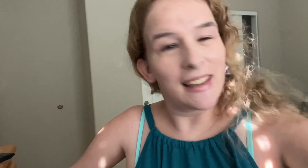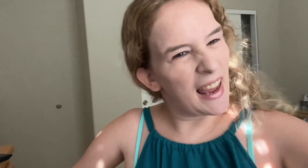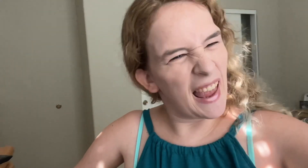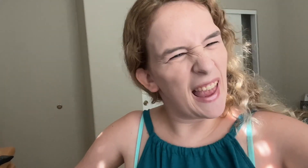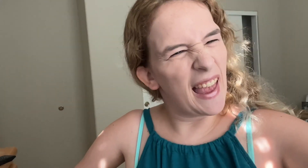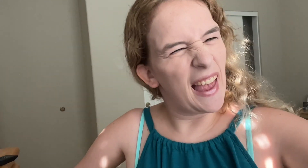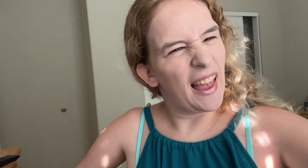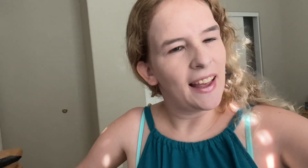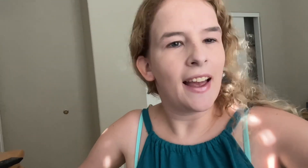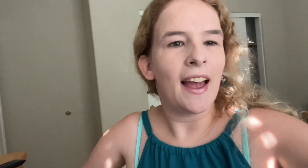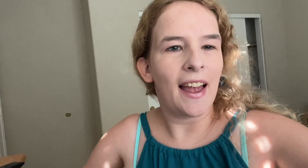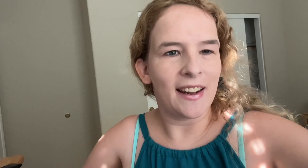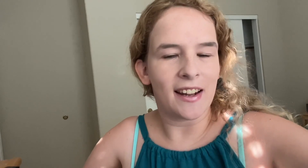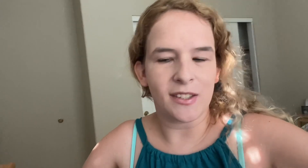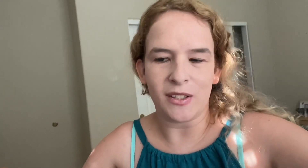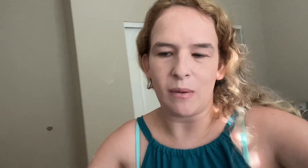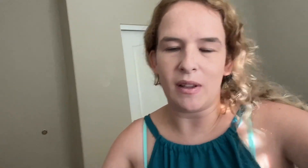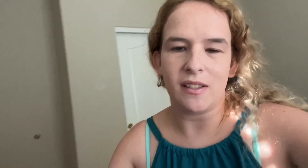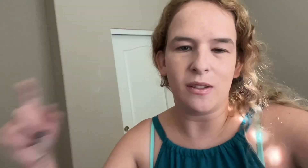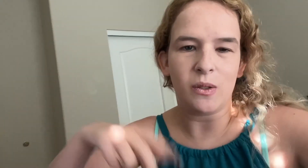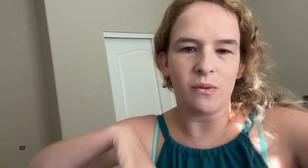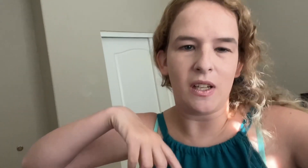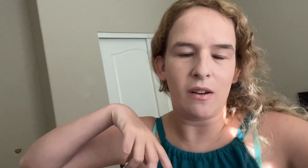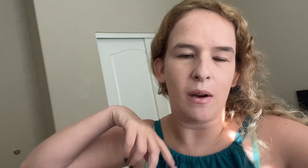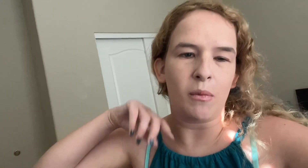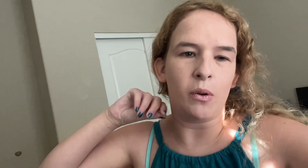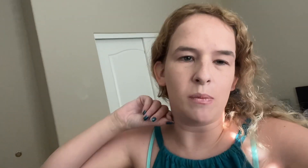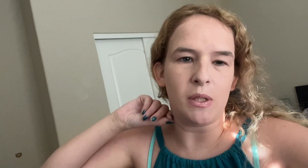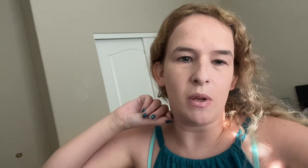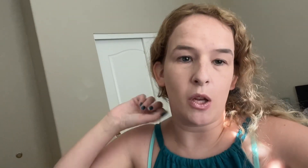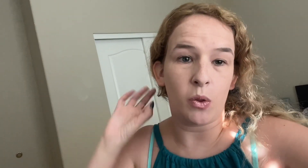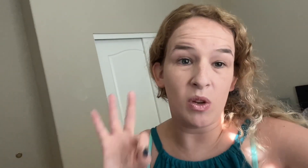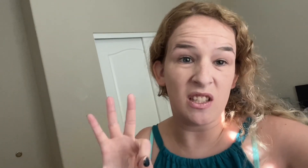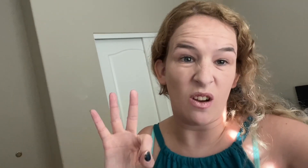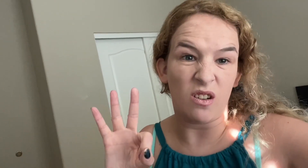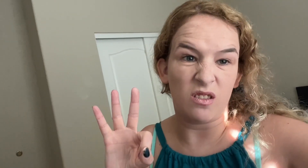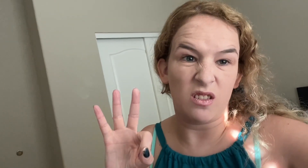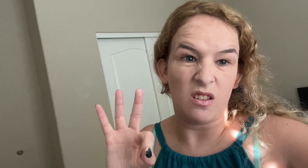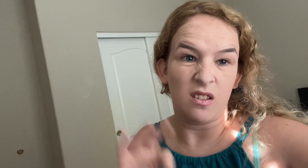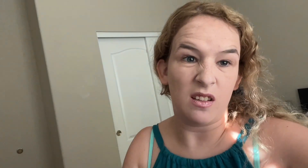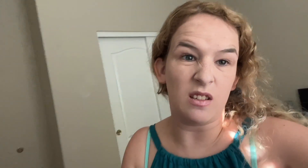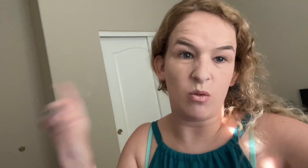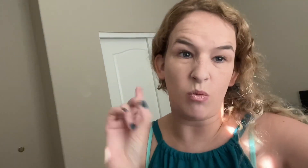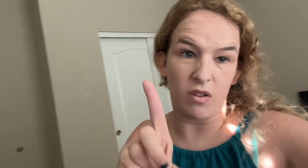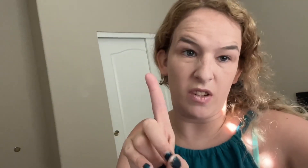Yeah. And as you can tell by this YouTube video, I'm going to be doing 3 songs into one video.